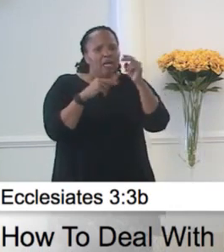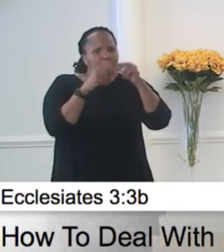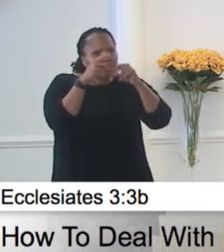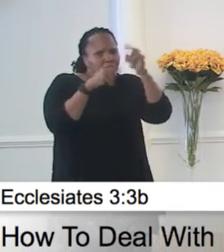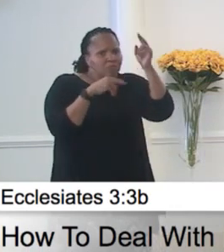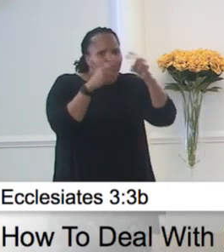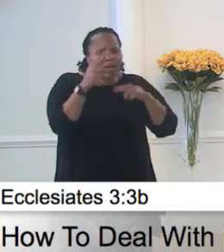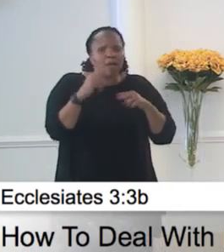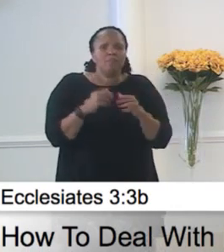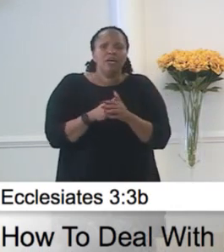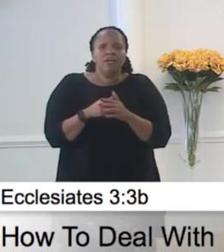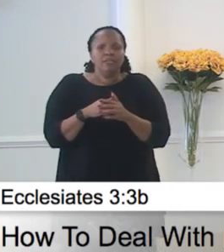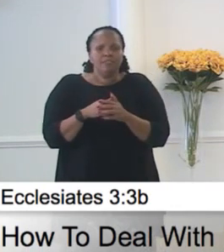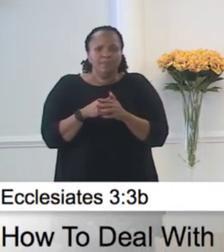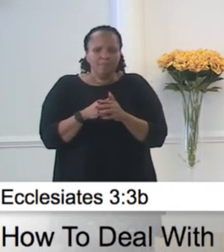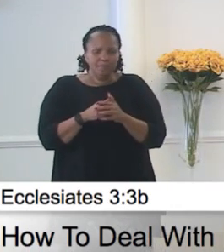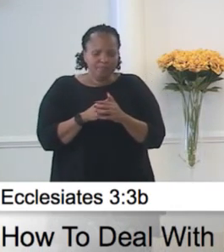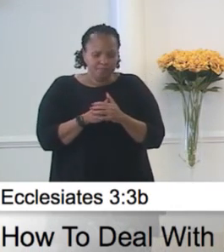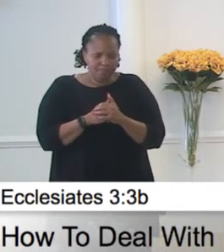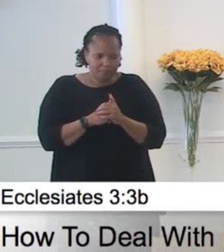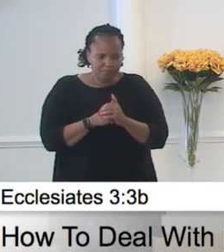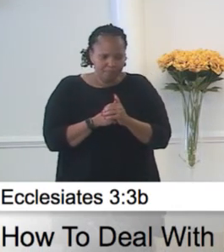for breaking down.